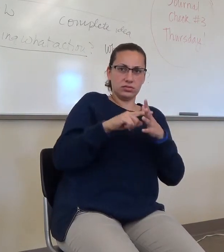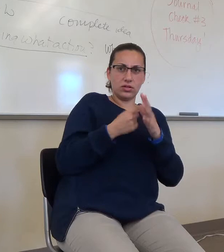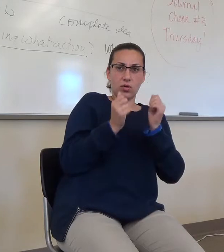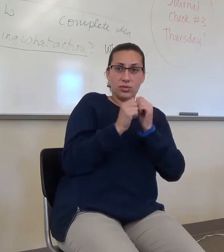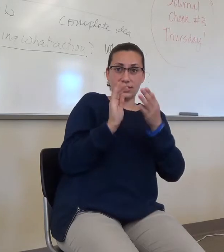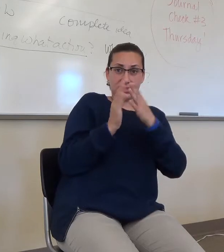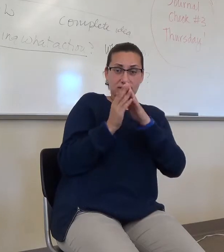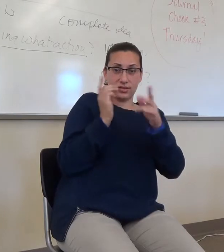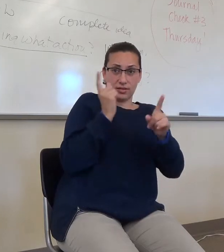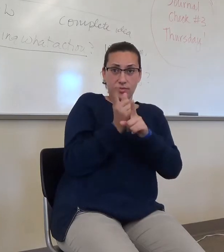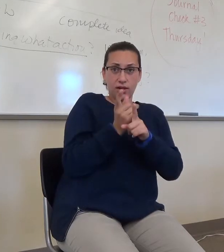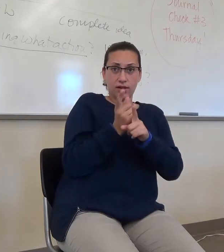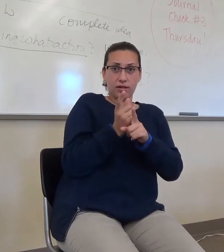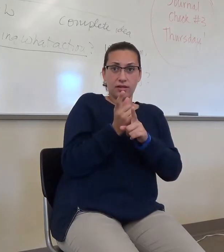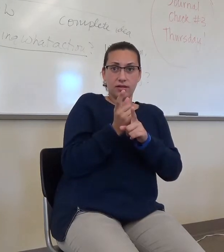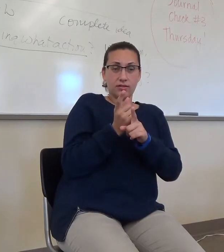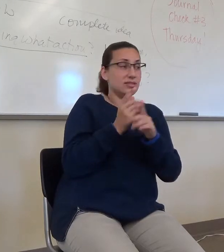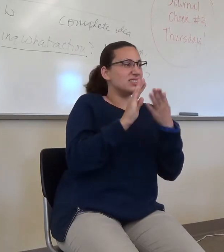What action are cities doing?